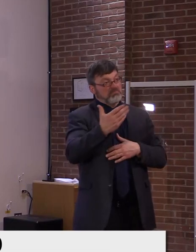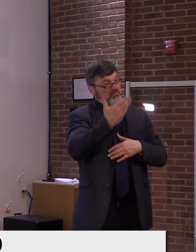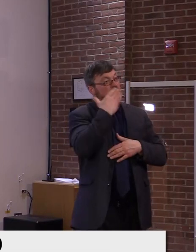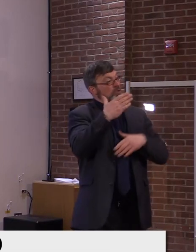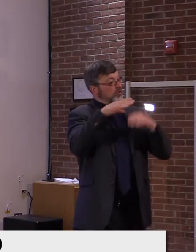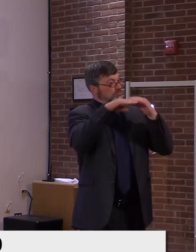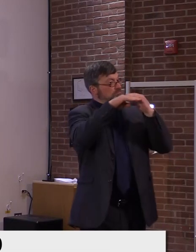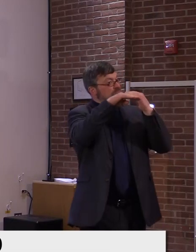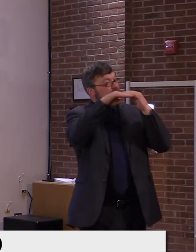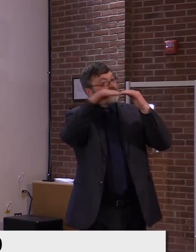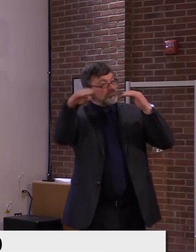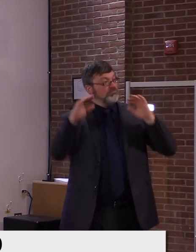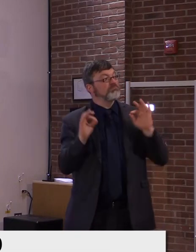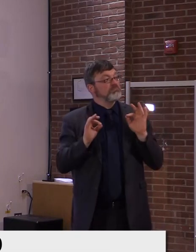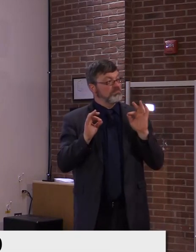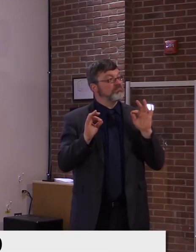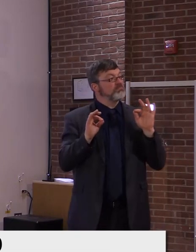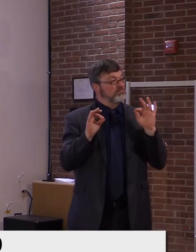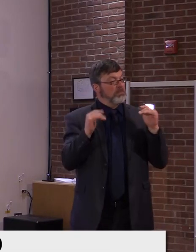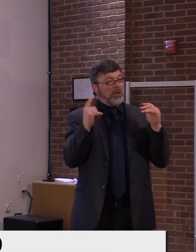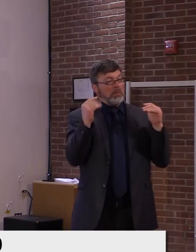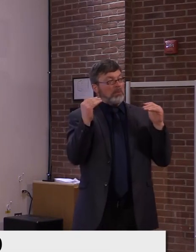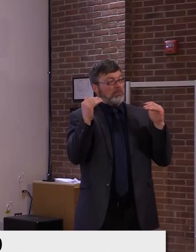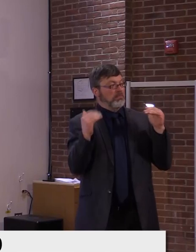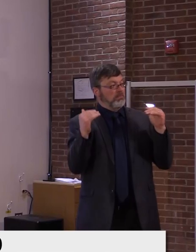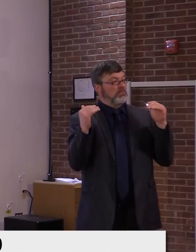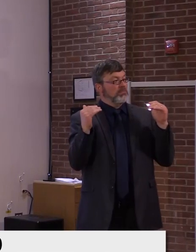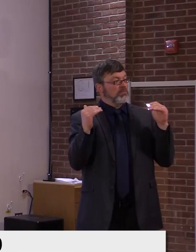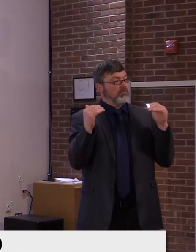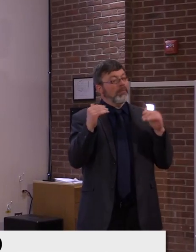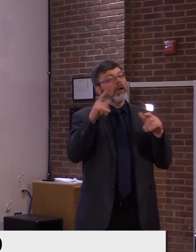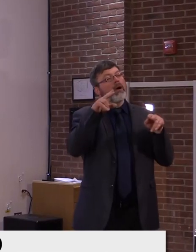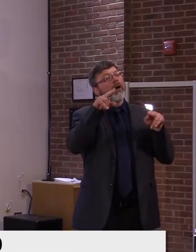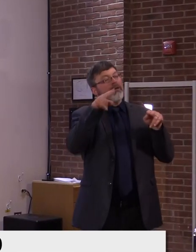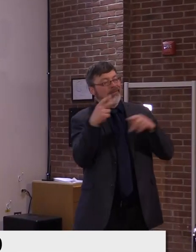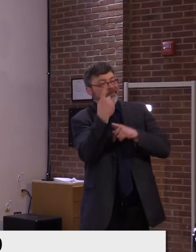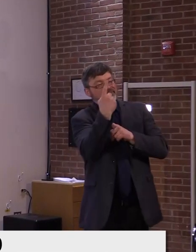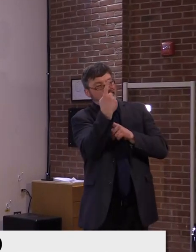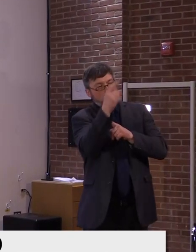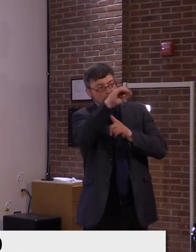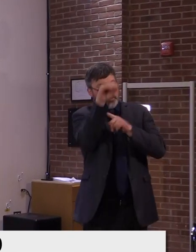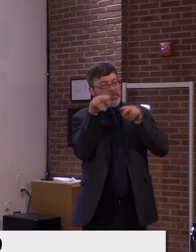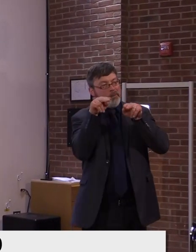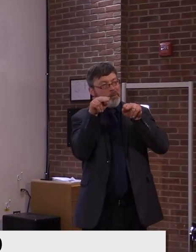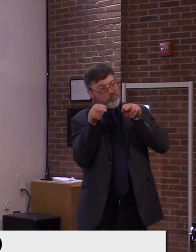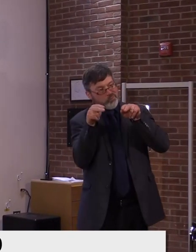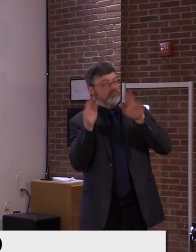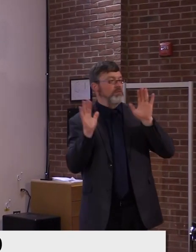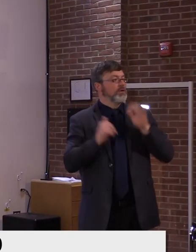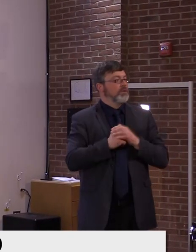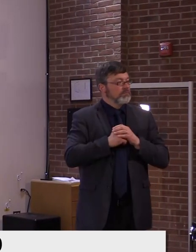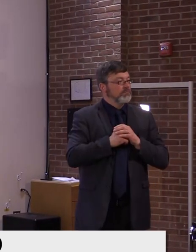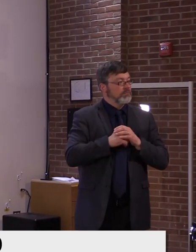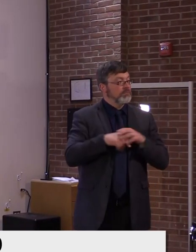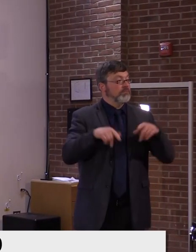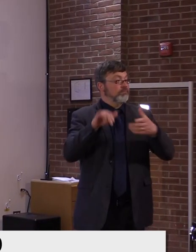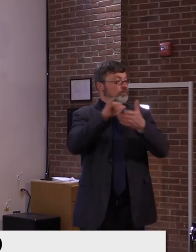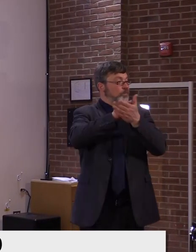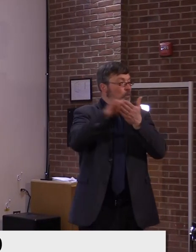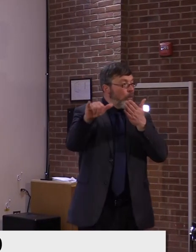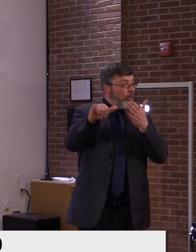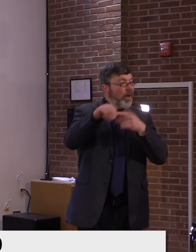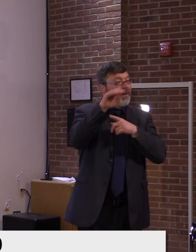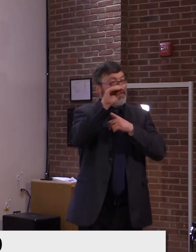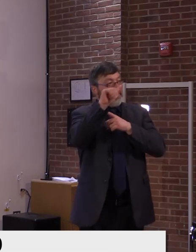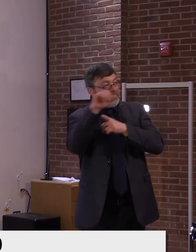reported this week compared to last down about 1%. With New York, Massachusetts, and Connecticut seeing their cases improve,